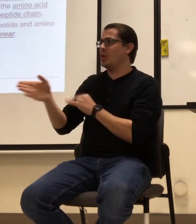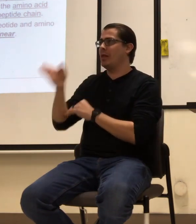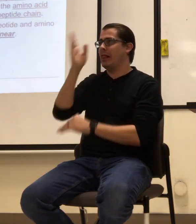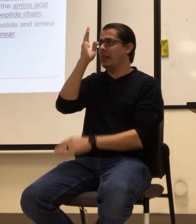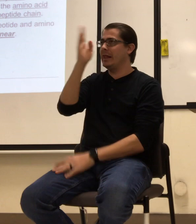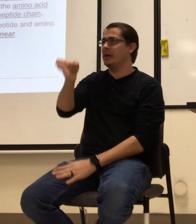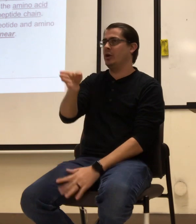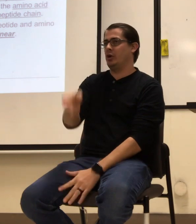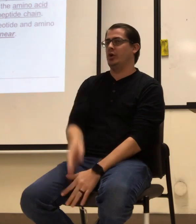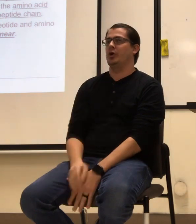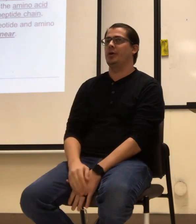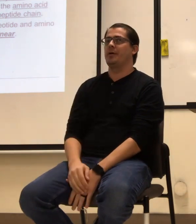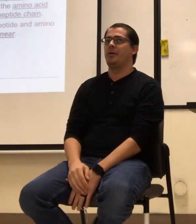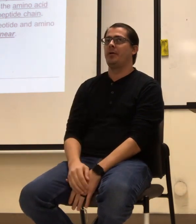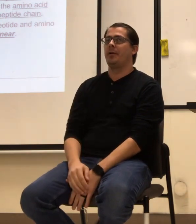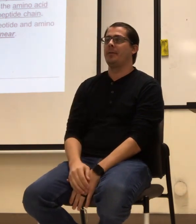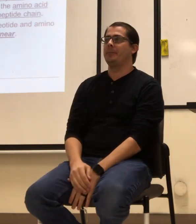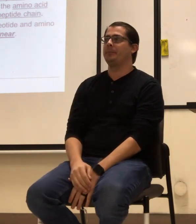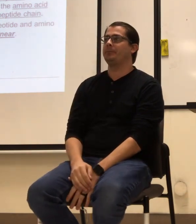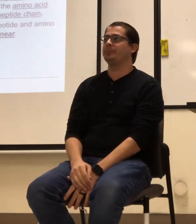fashion.